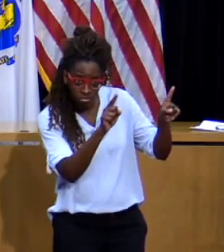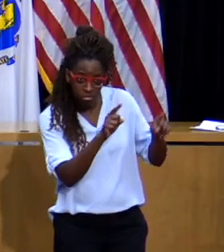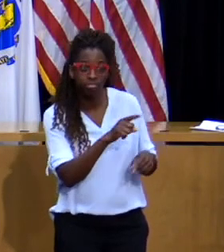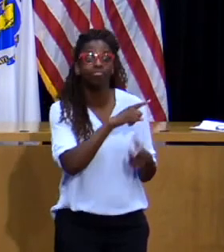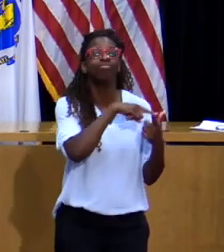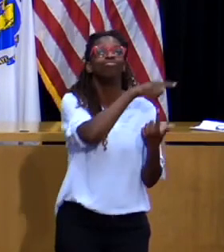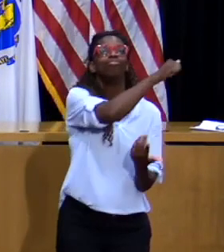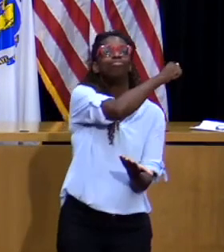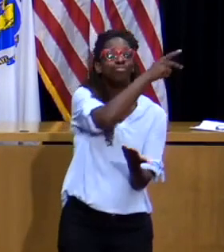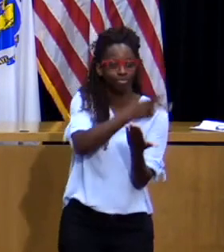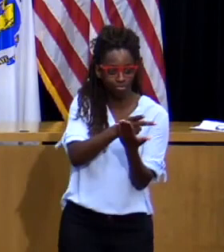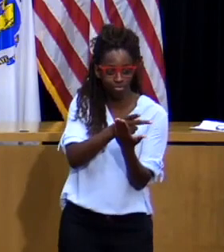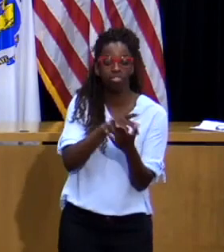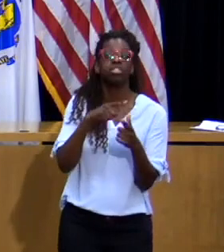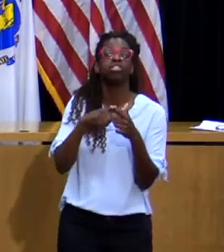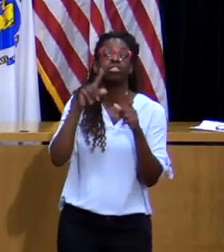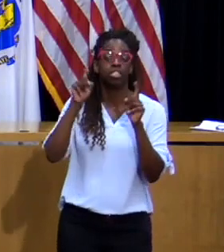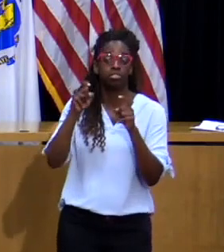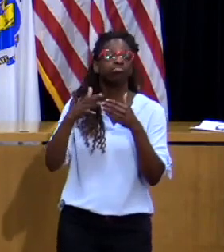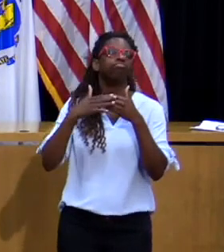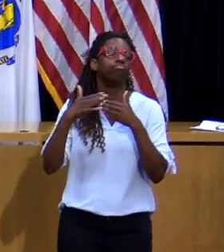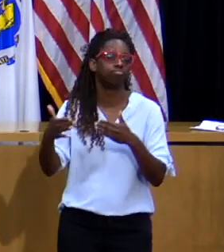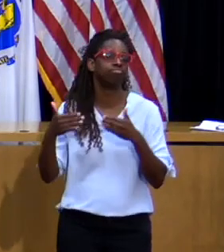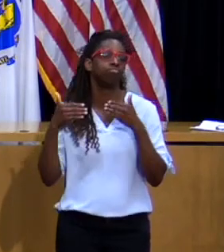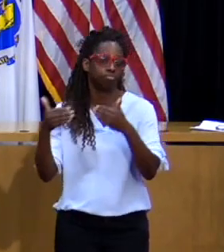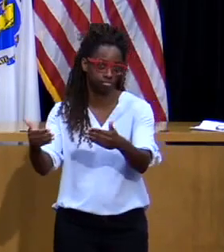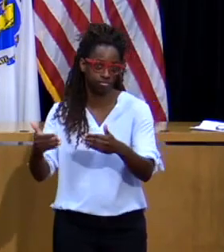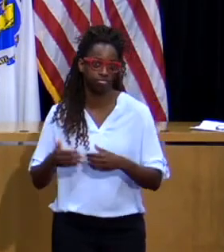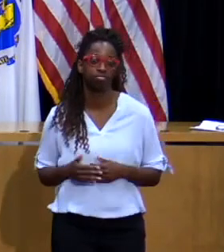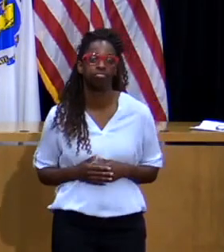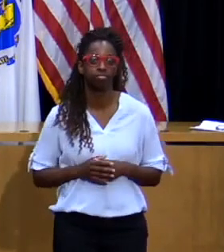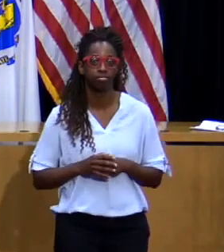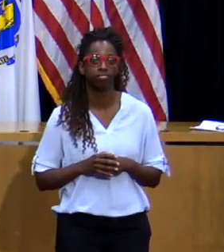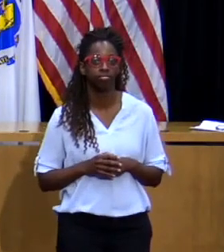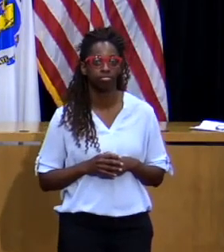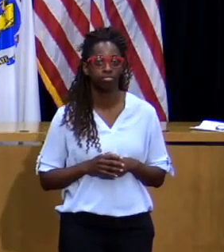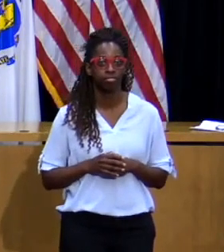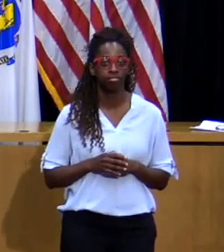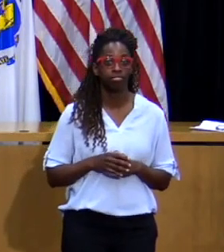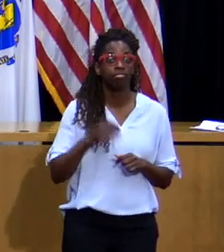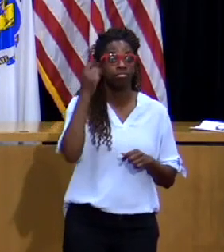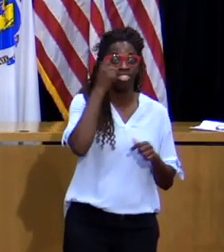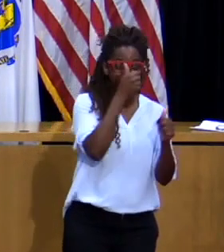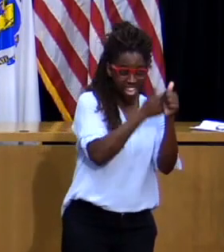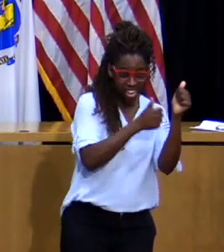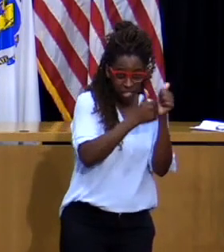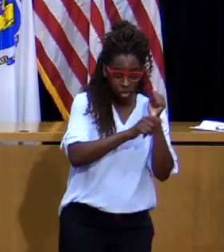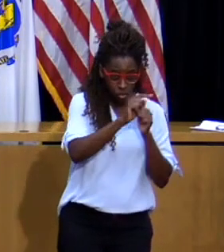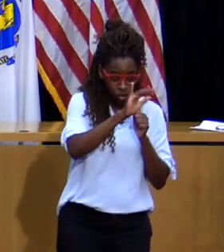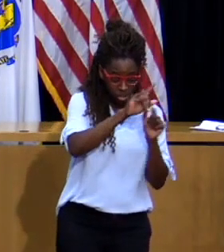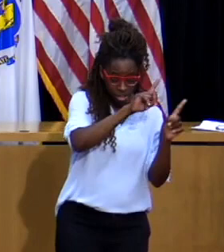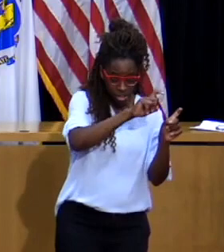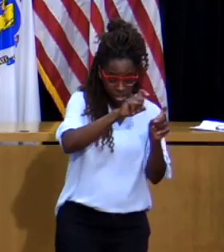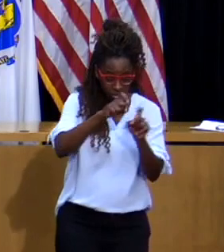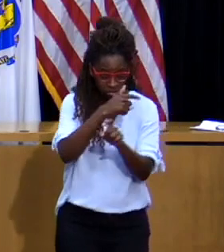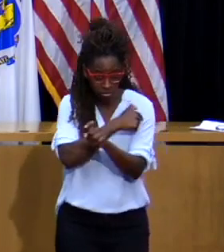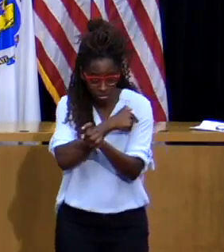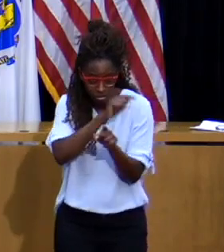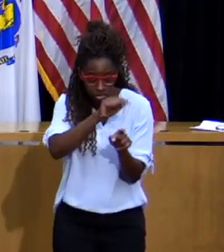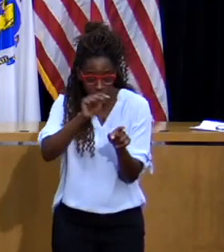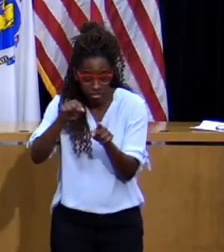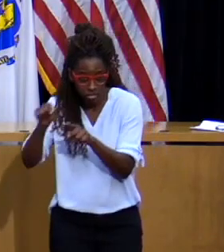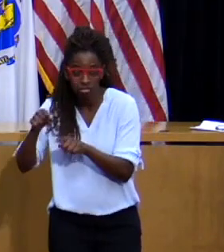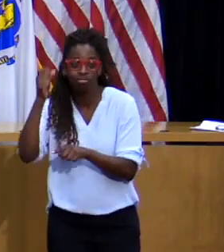In addition, following every trial of a vaccine, the data must be independently reviewed by an expert board